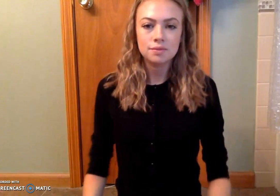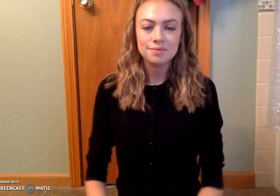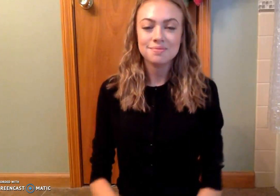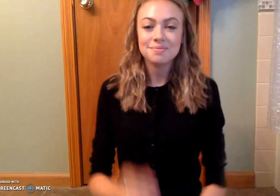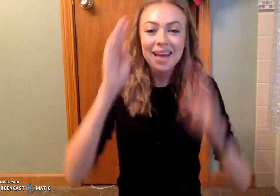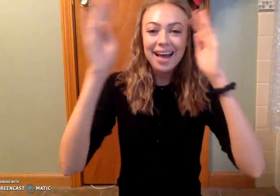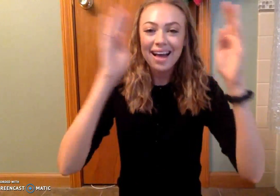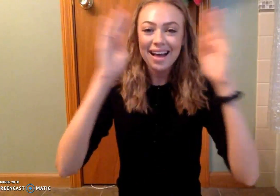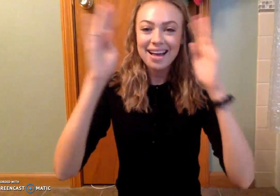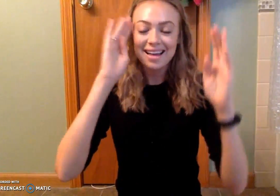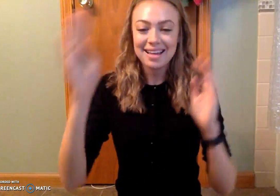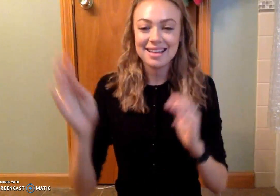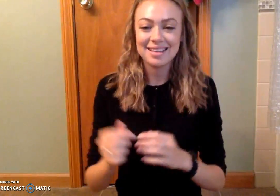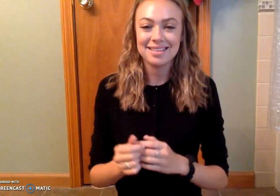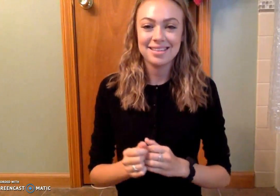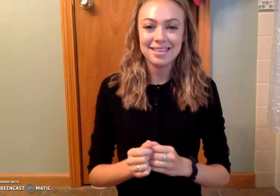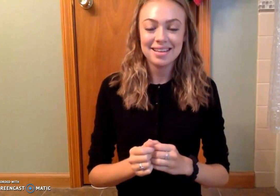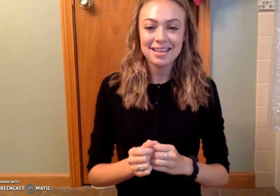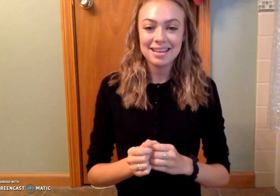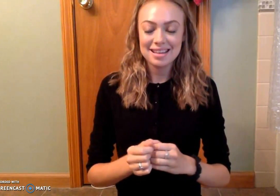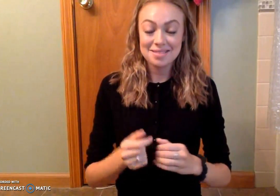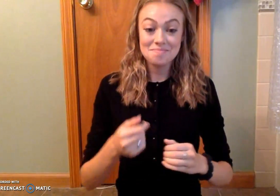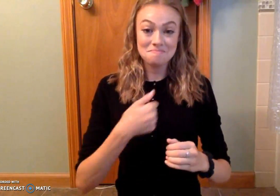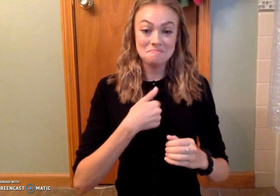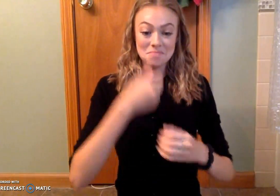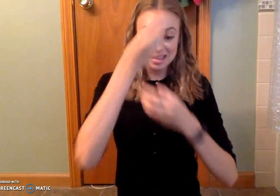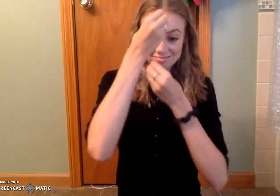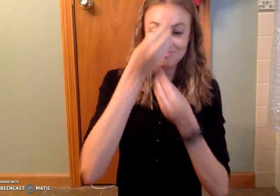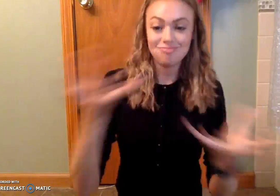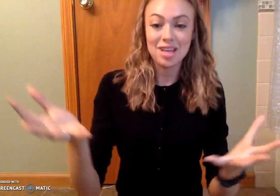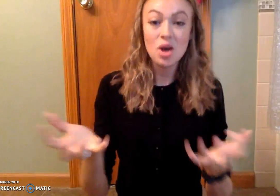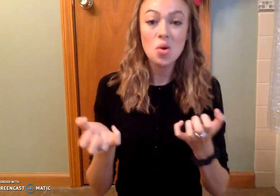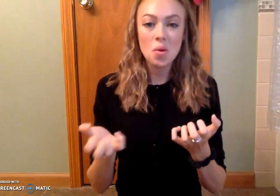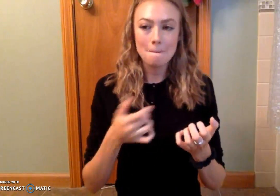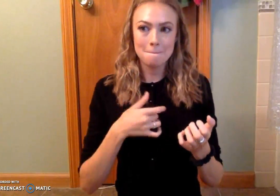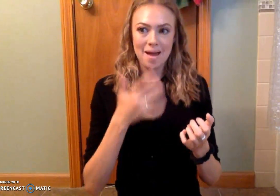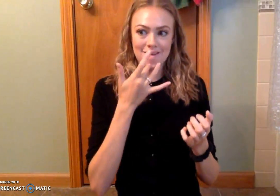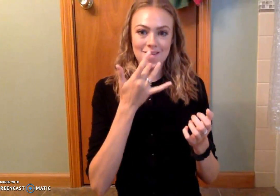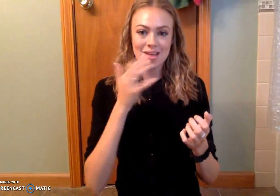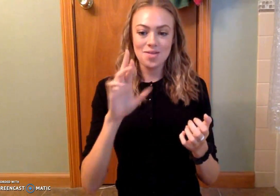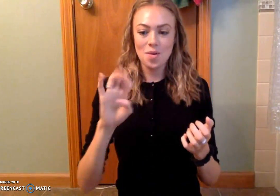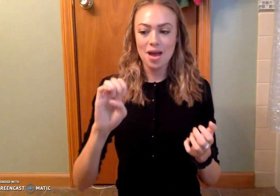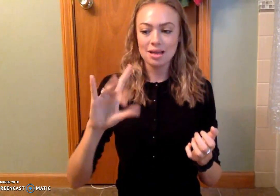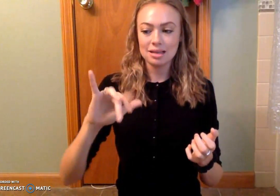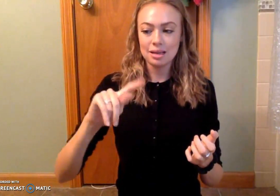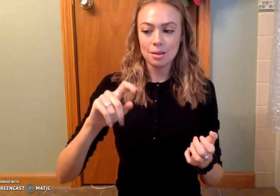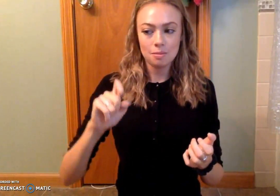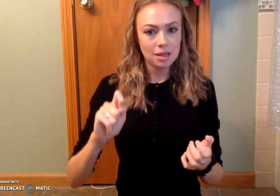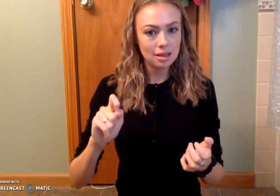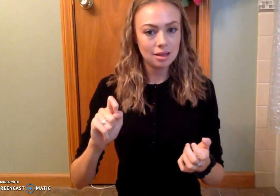everybody. I'm going to tell you about a favorite recipe of mine. And let me get rid of this stuff